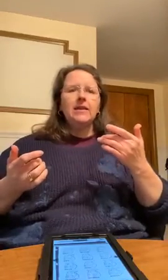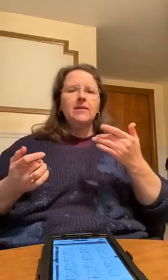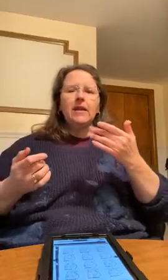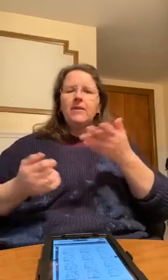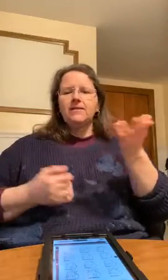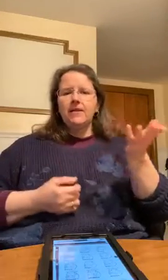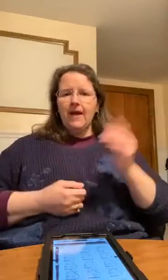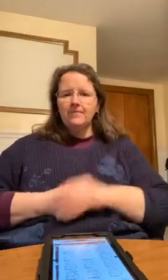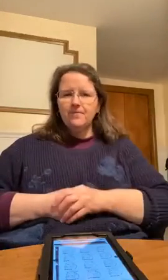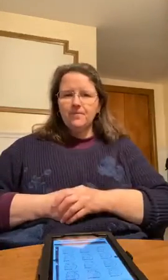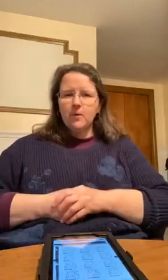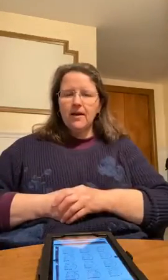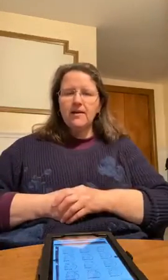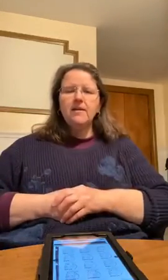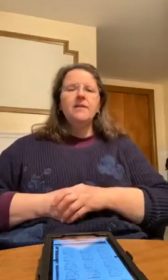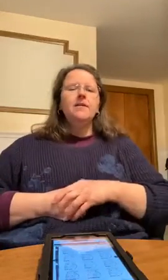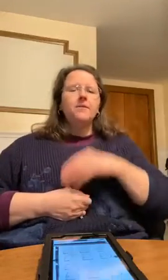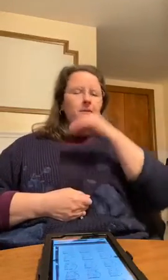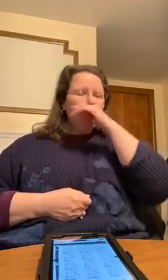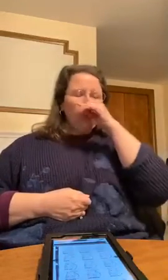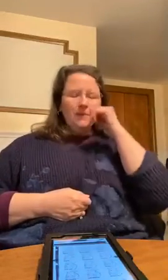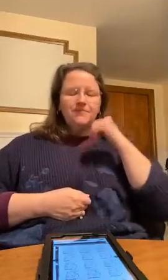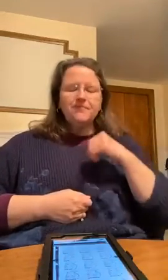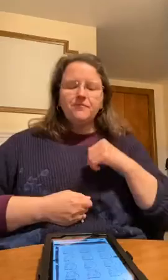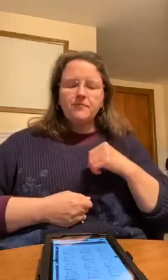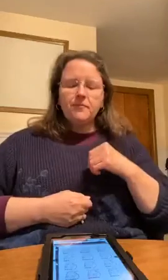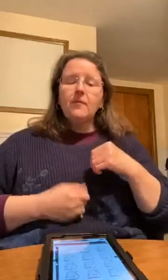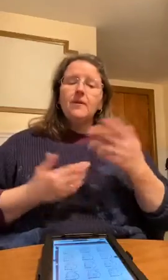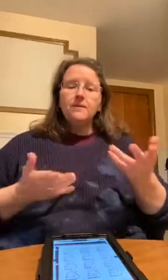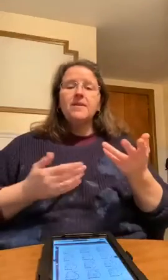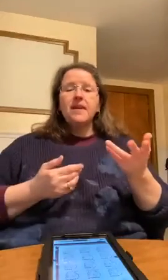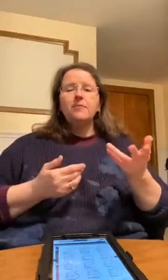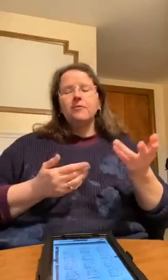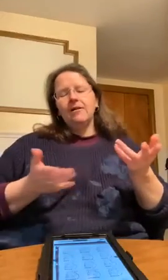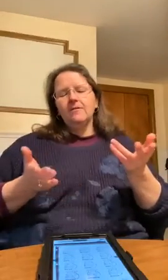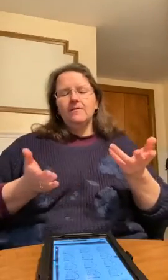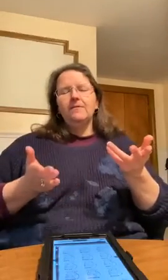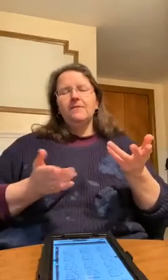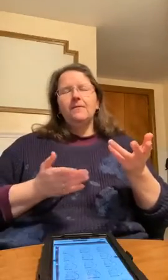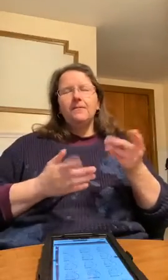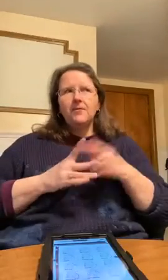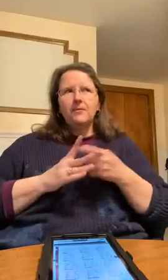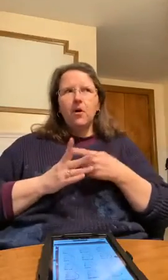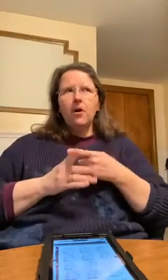and things like that. Okay, so for example, well, first of all,